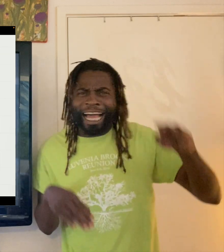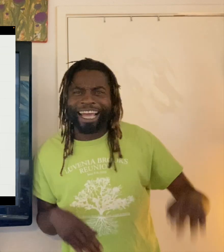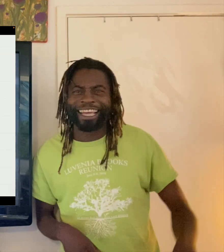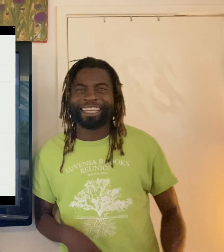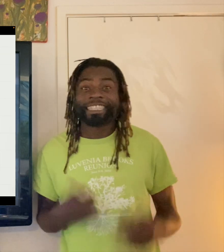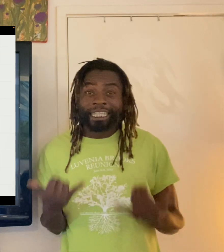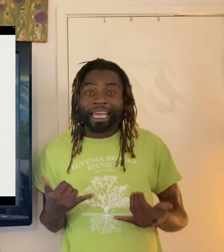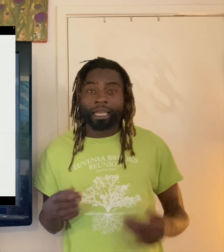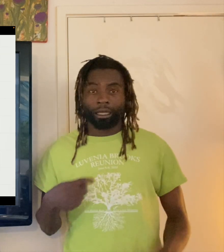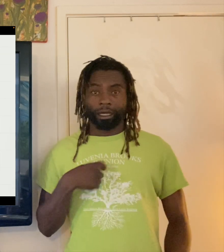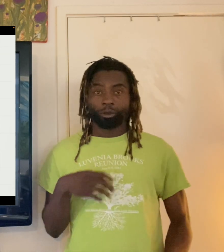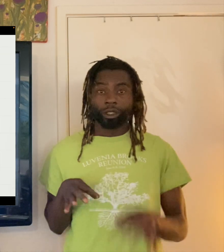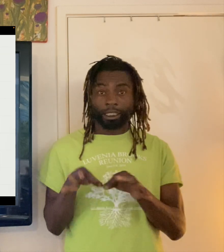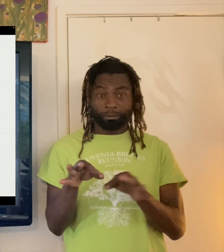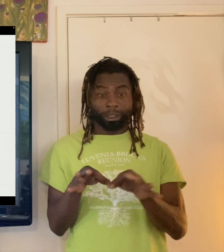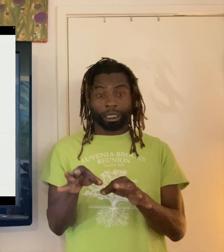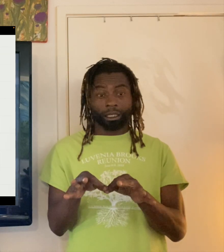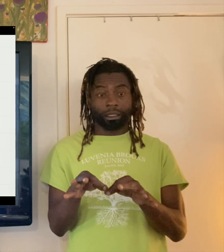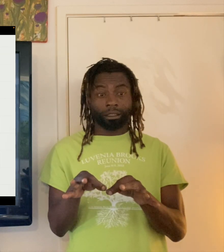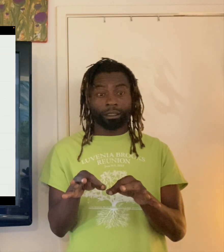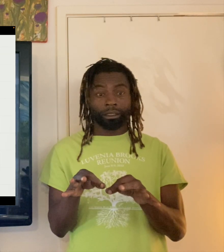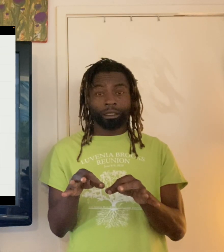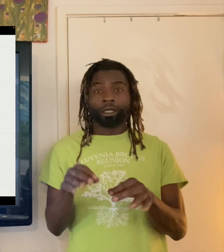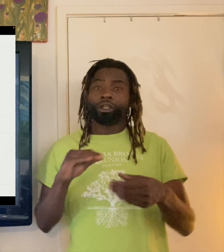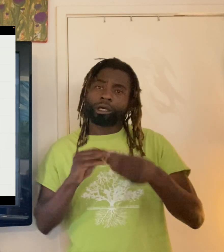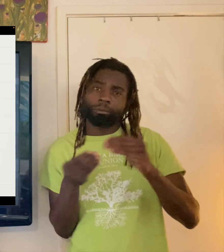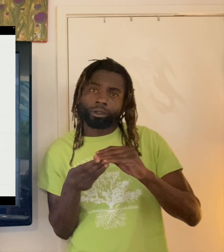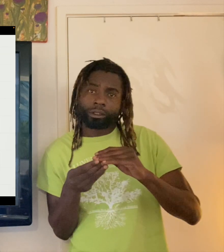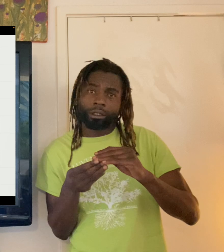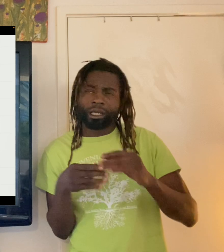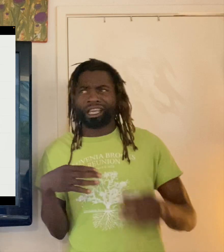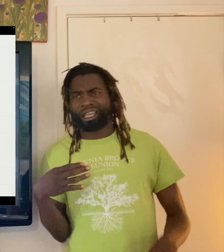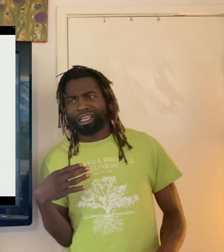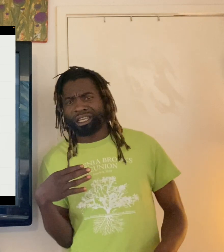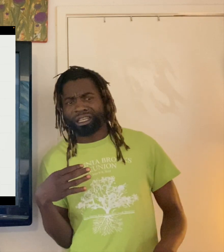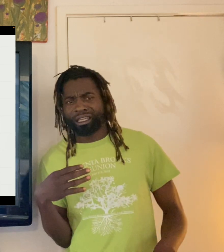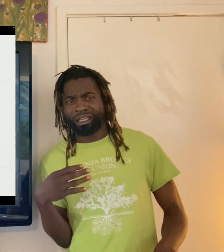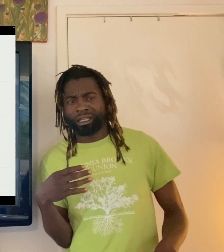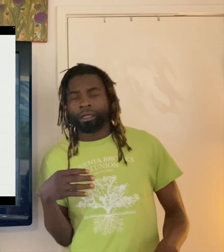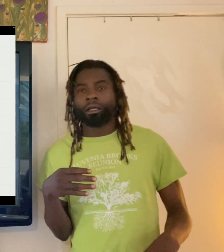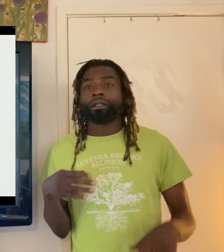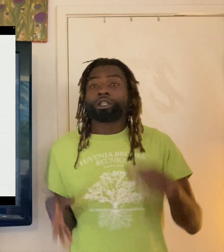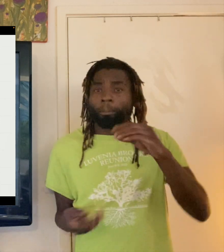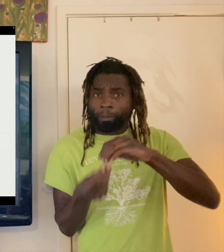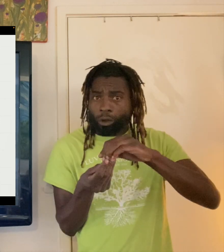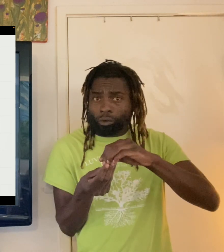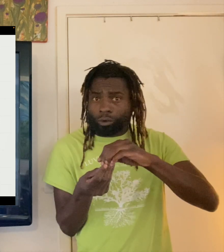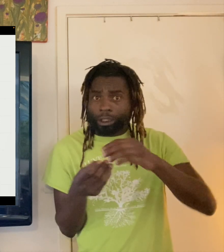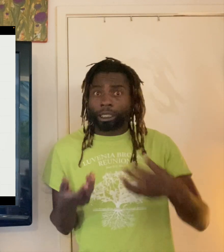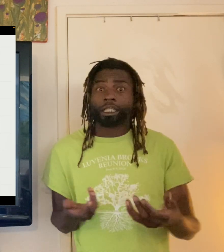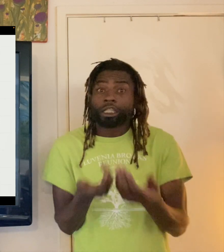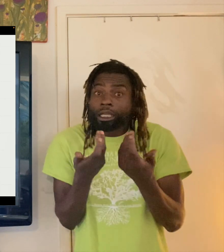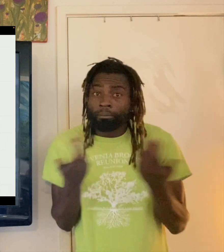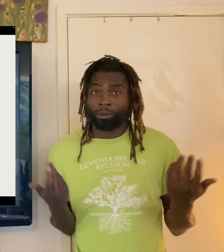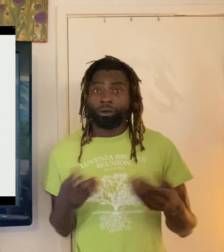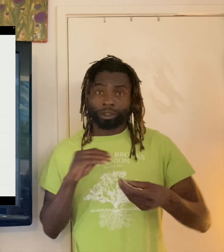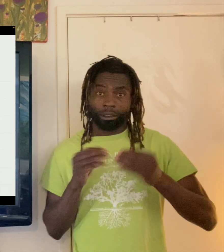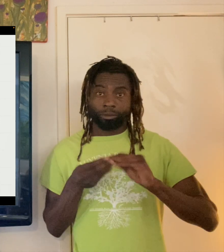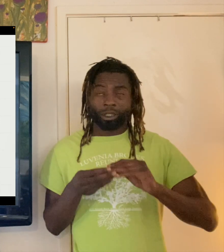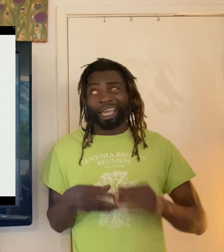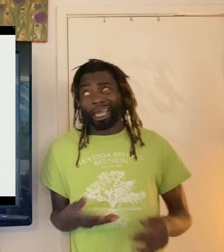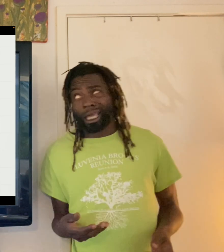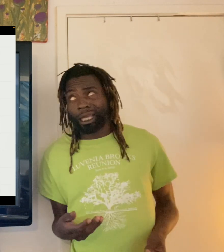Hi, everybody! Today, I'm going to talk to you about numbers, and composing and decomposing